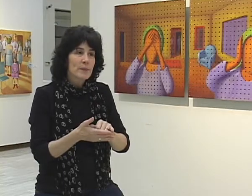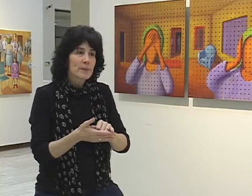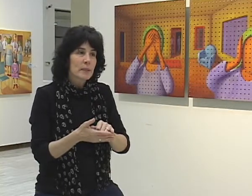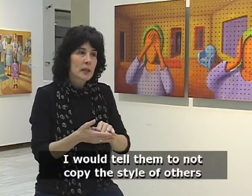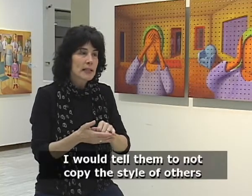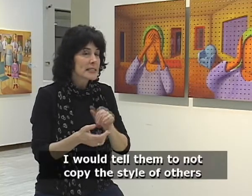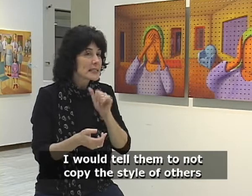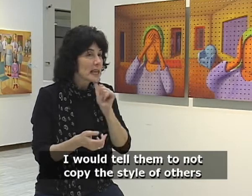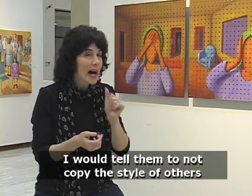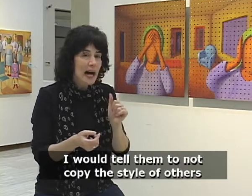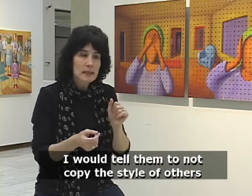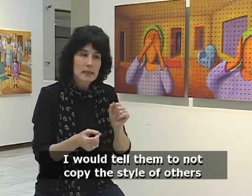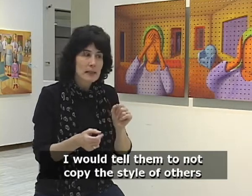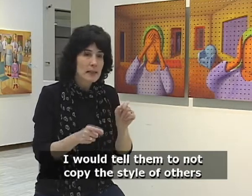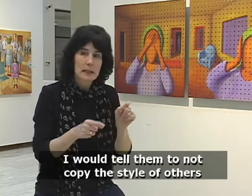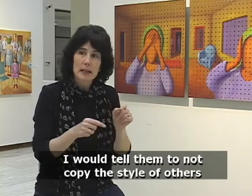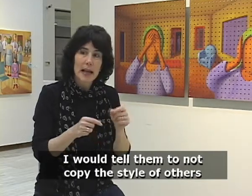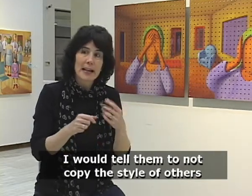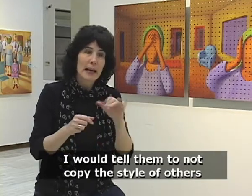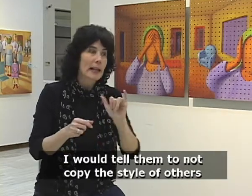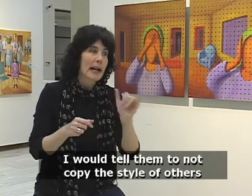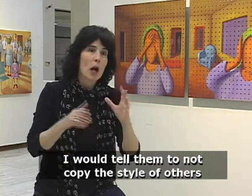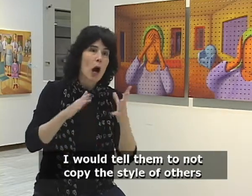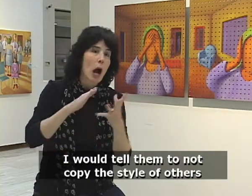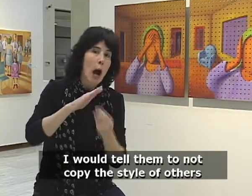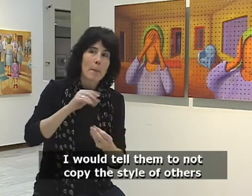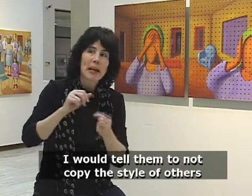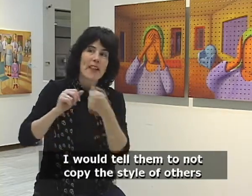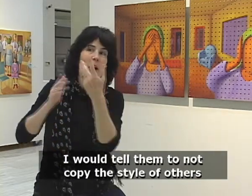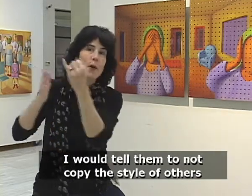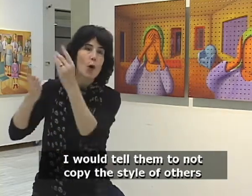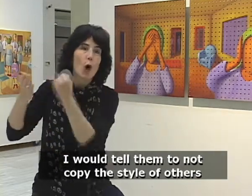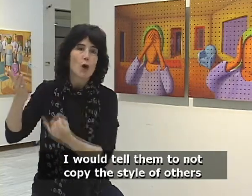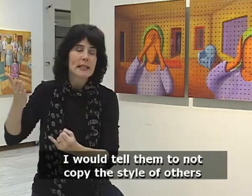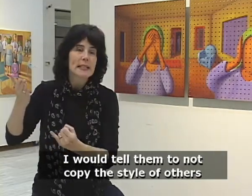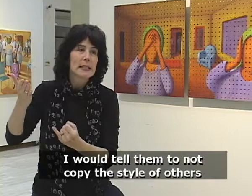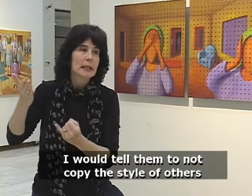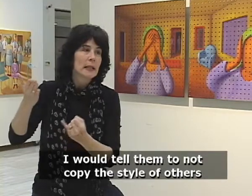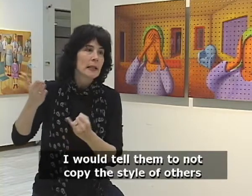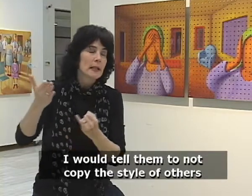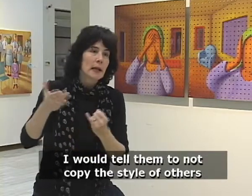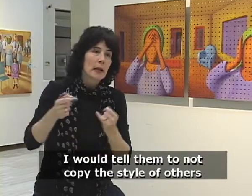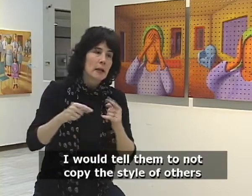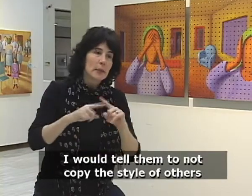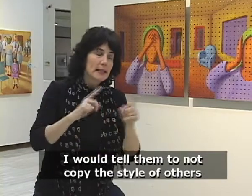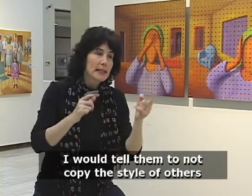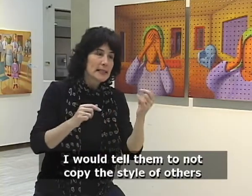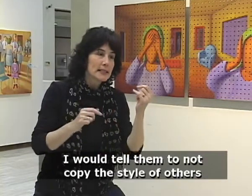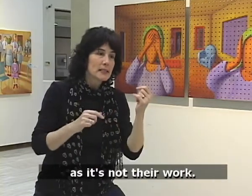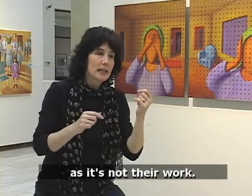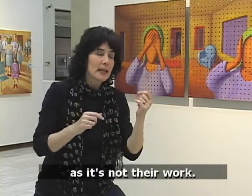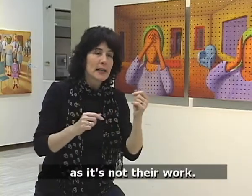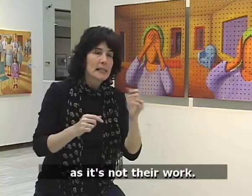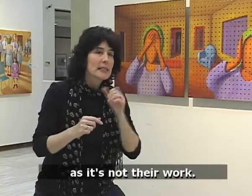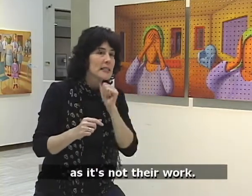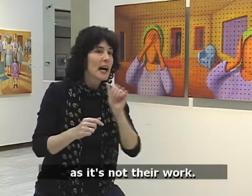I would tell them to not copy the style of others, as it's not their